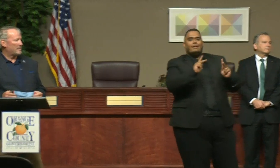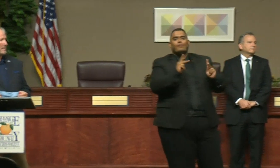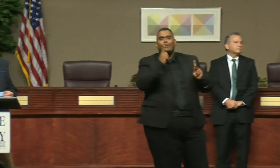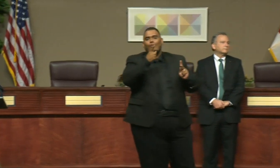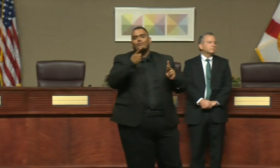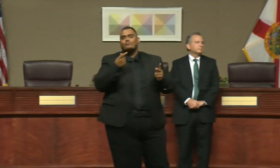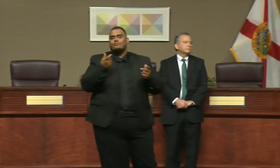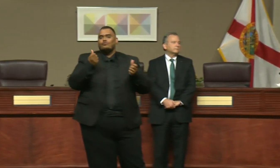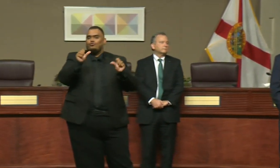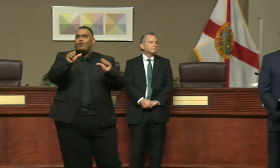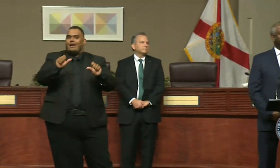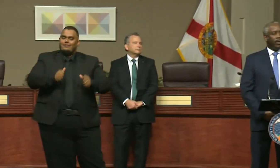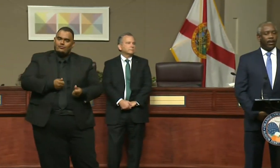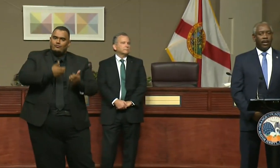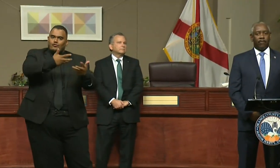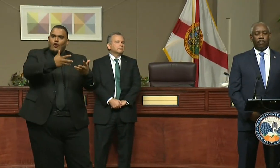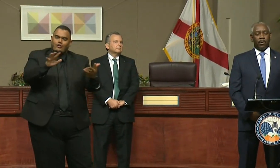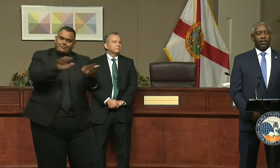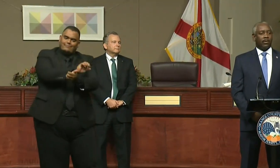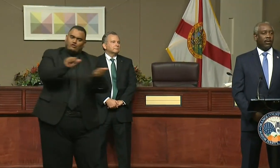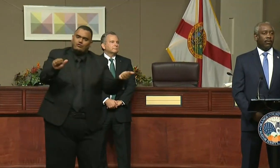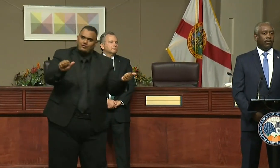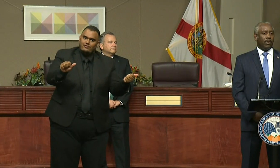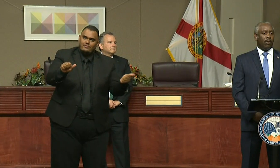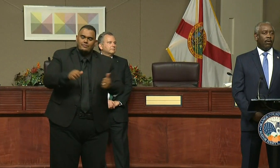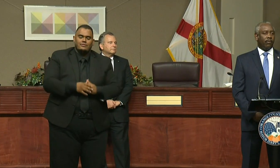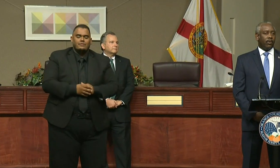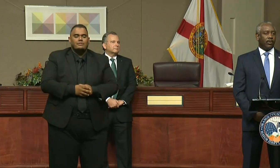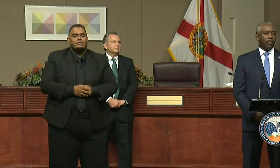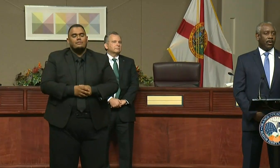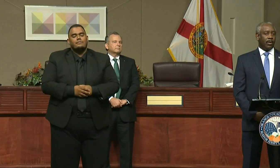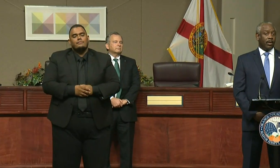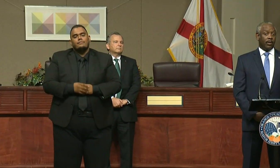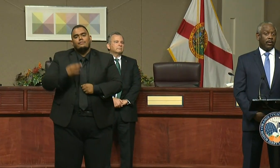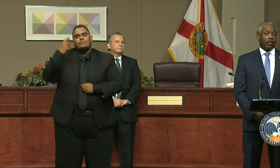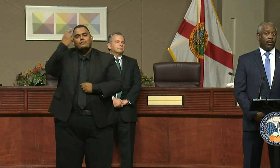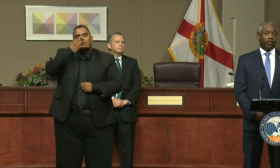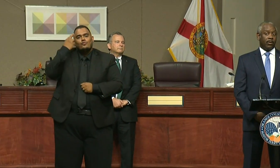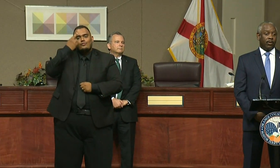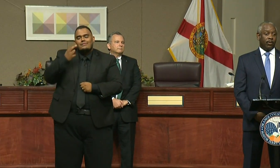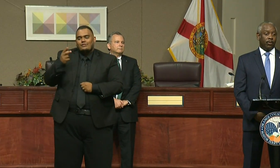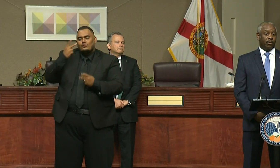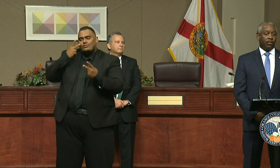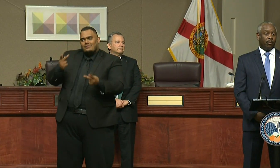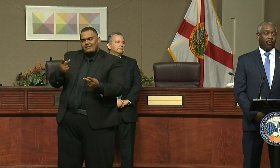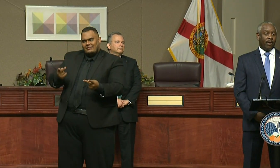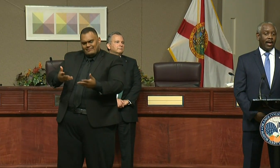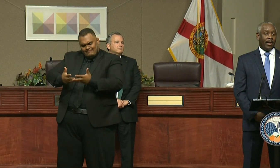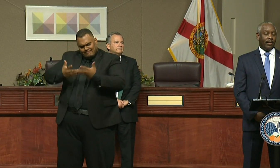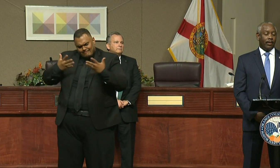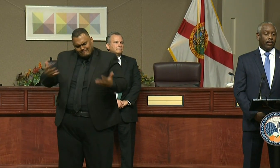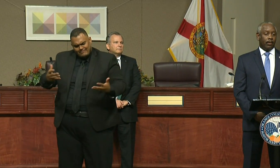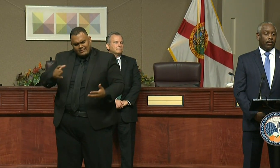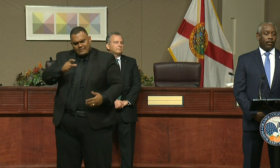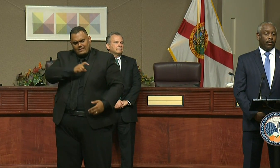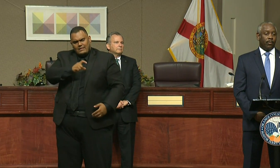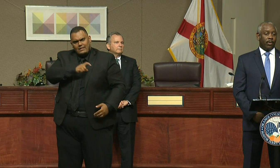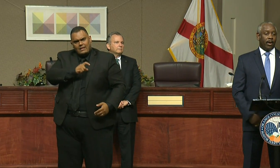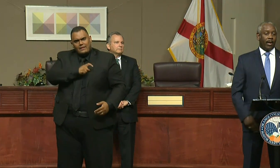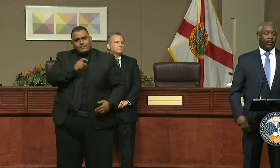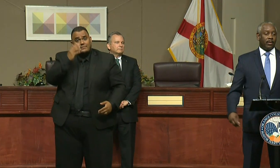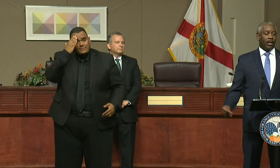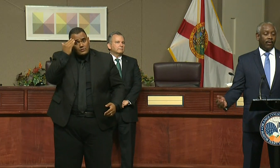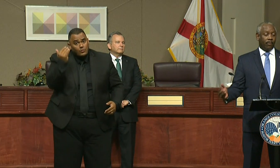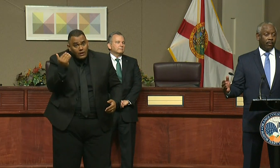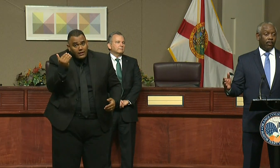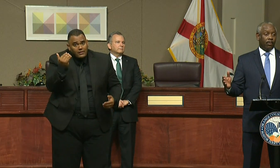The reason why you see heavy presence of law enforcement is to provide